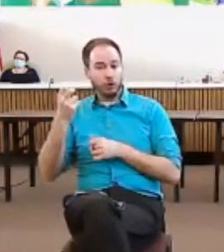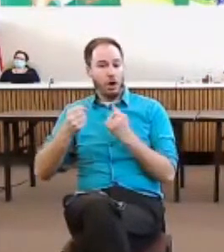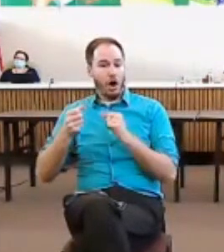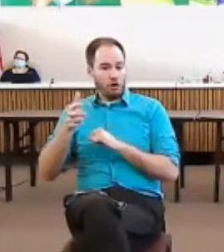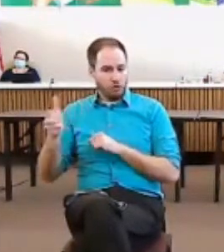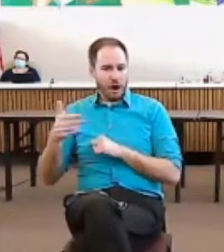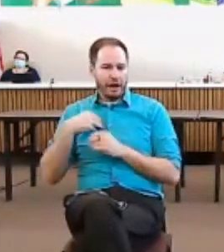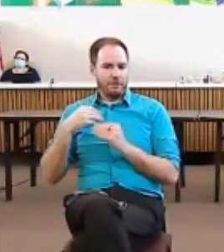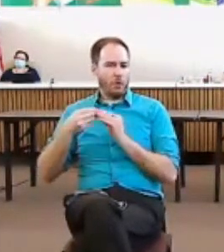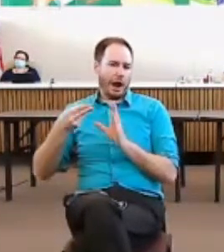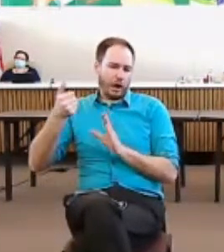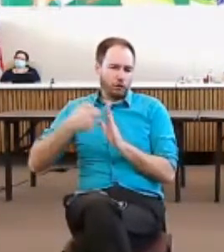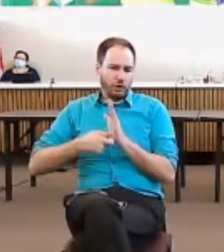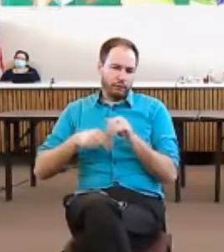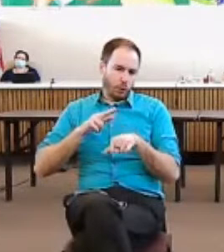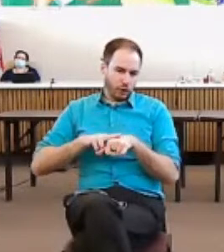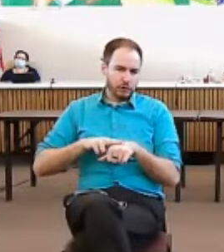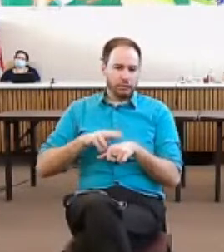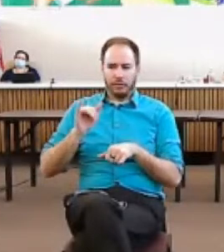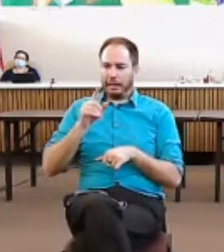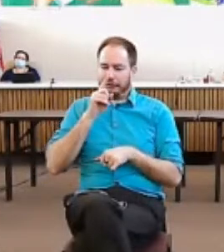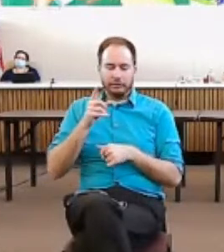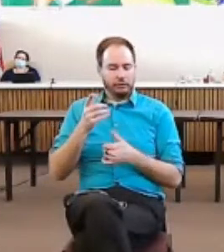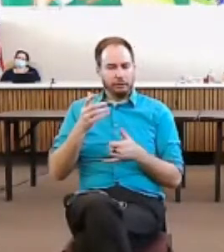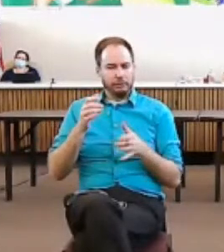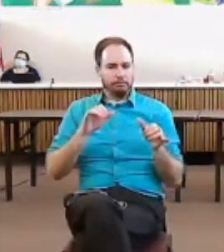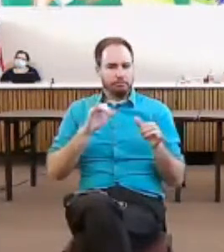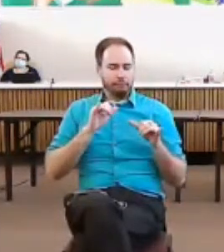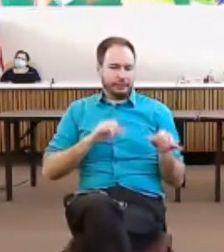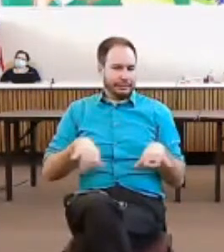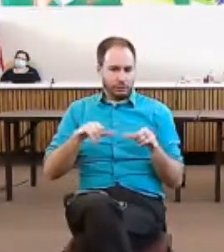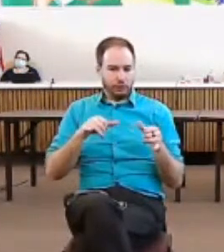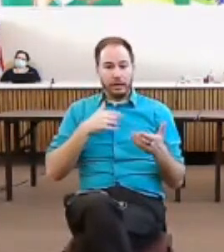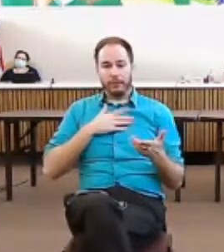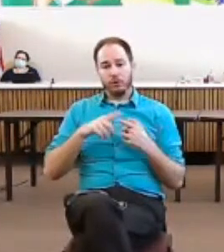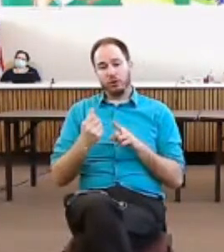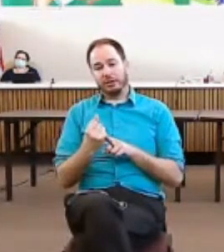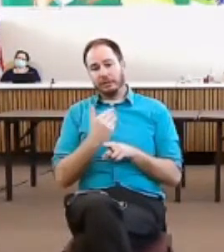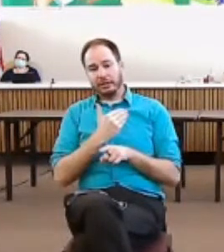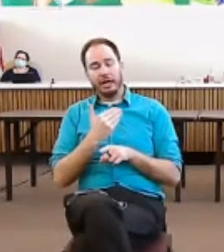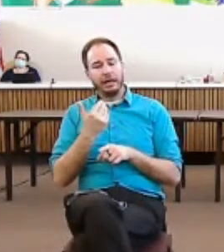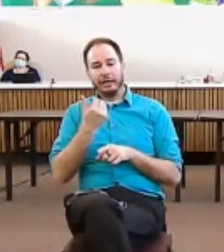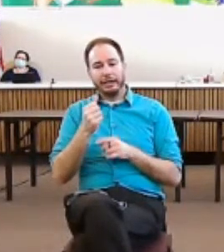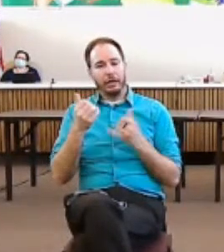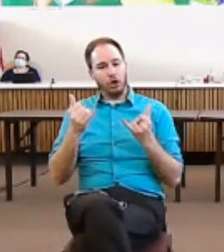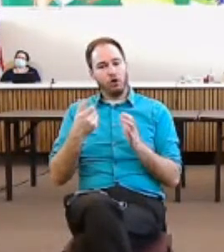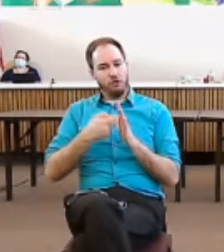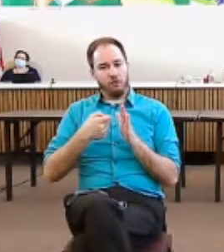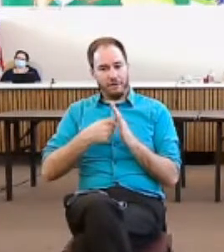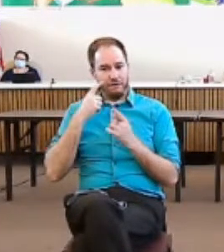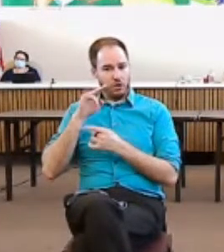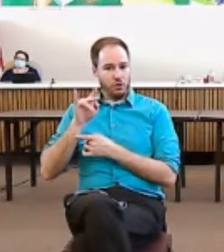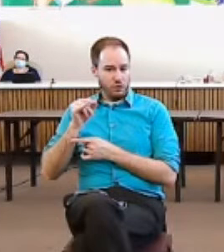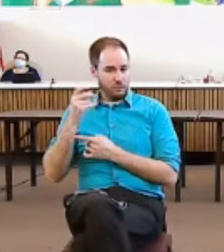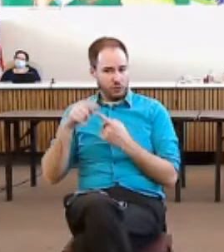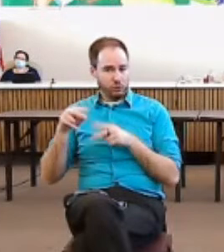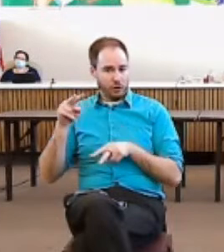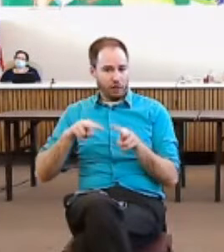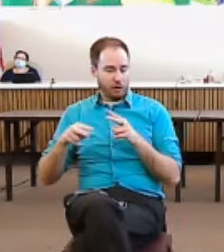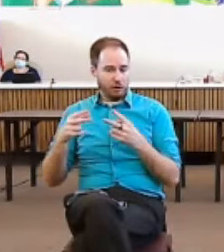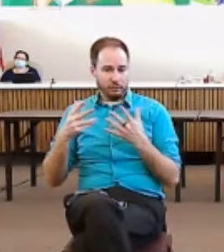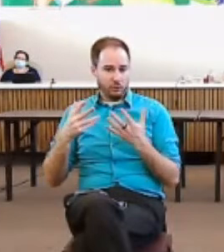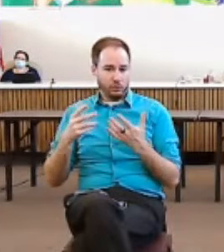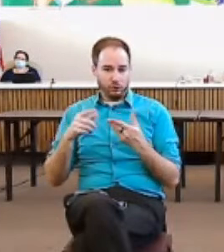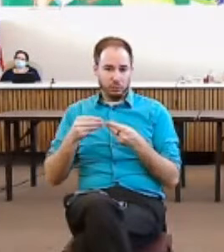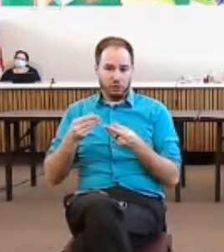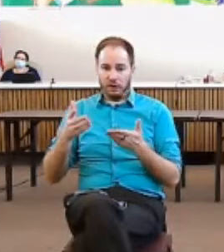higher. But that's the plan. But be happy to send you the current rate structure for Utica to give